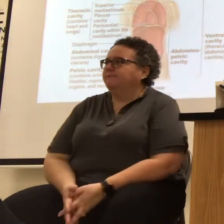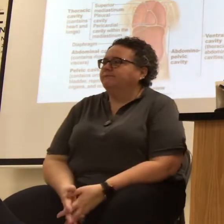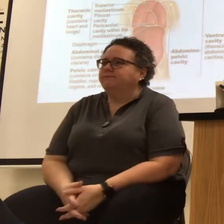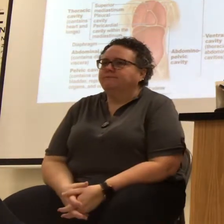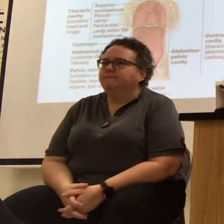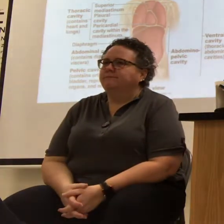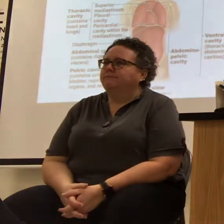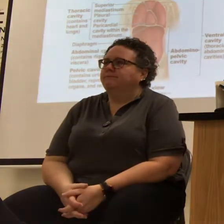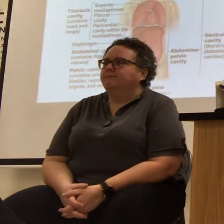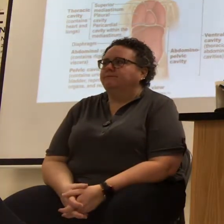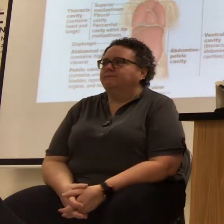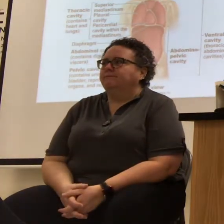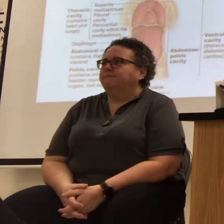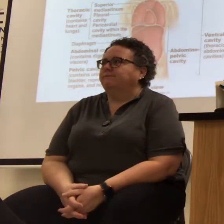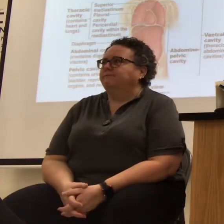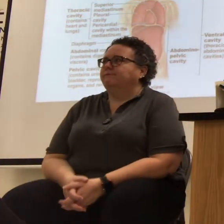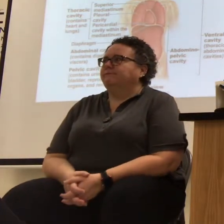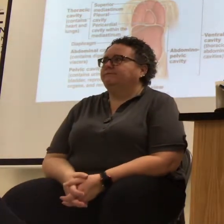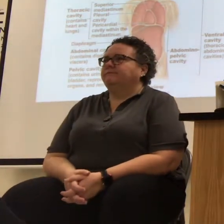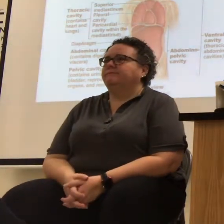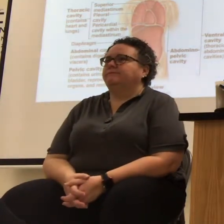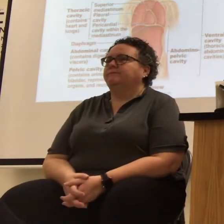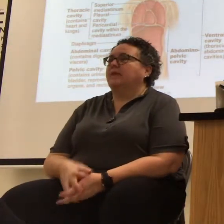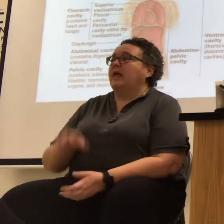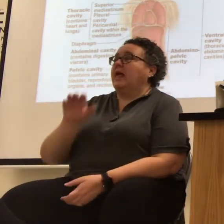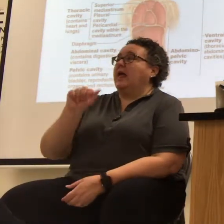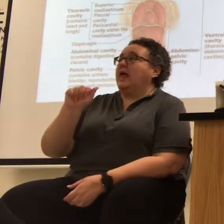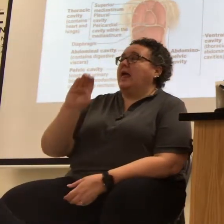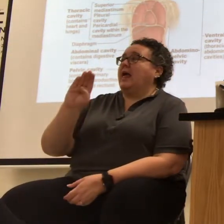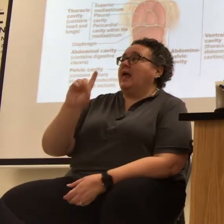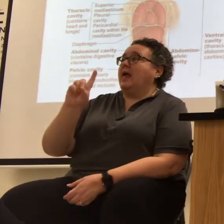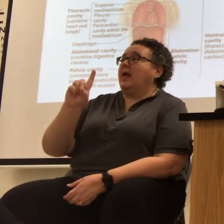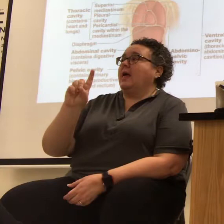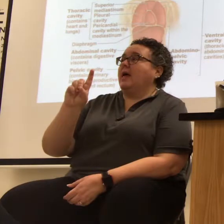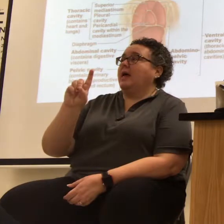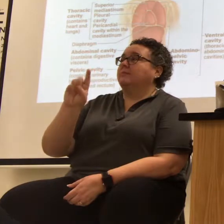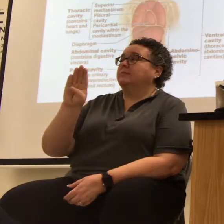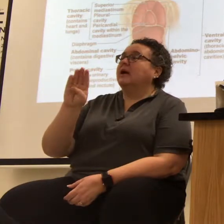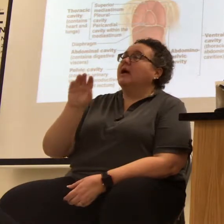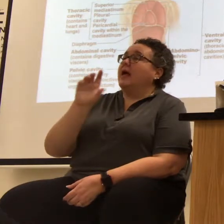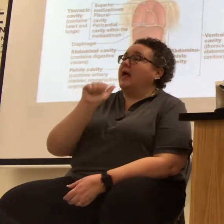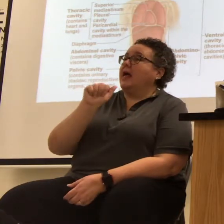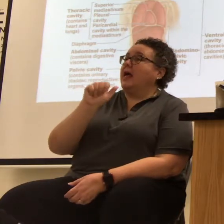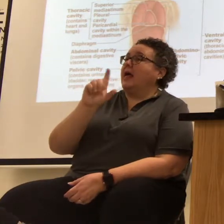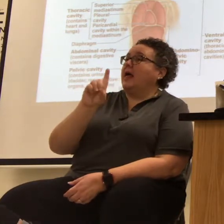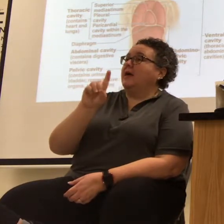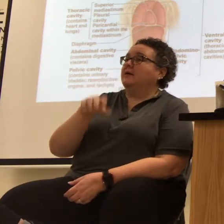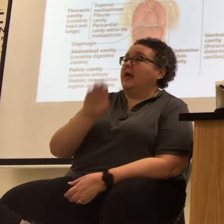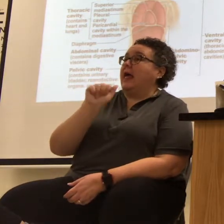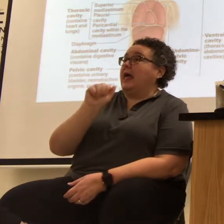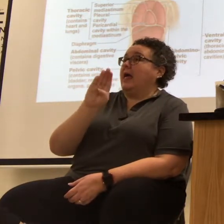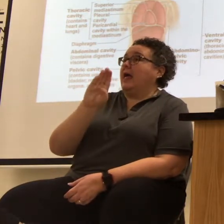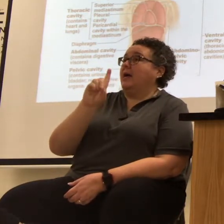abdominal cavity is continuous with pelvic cavity. Pelvic cavity.